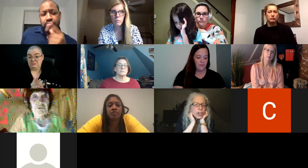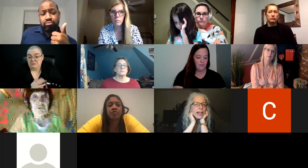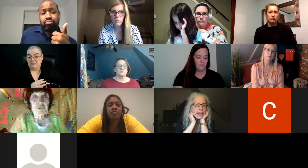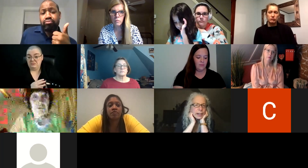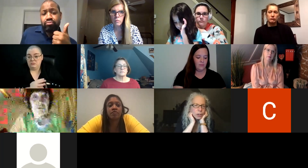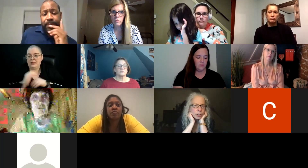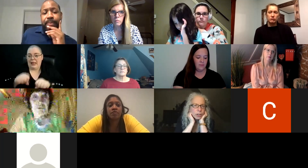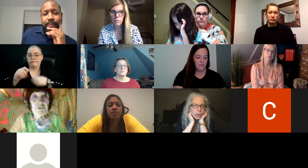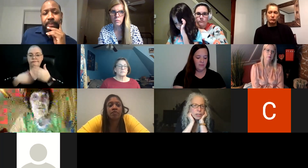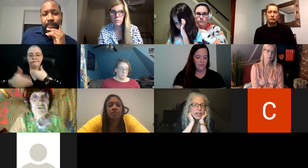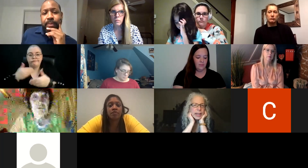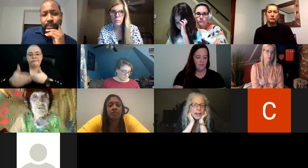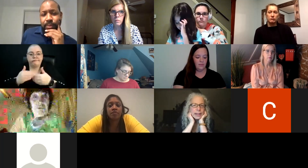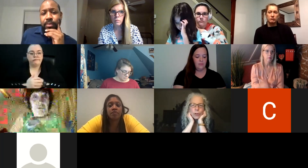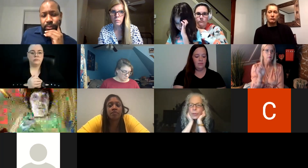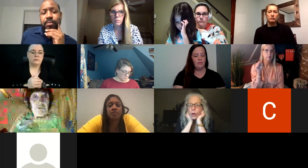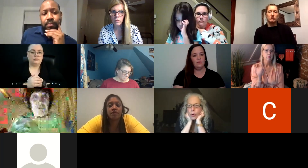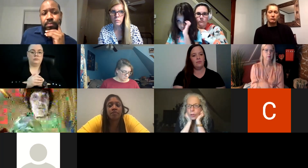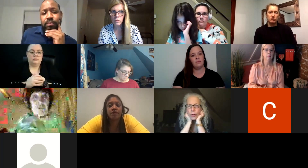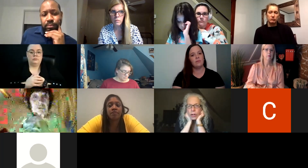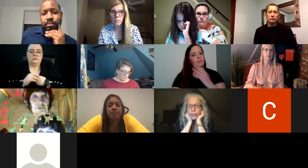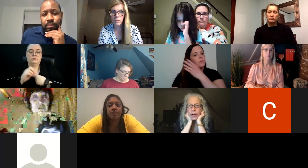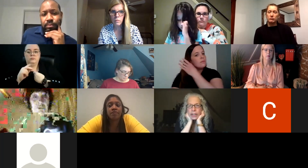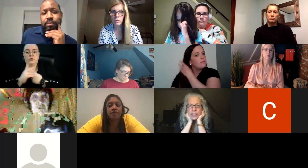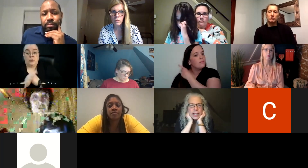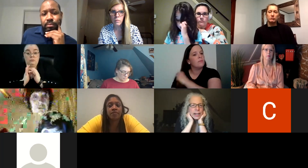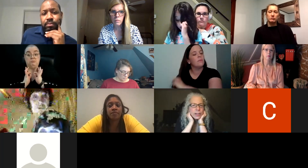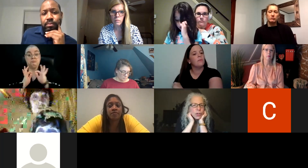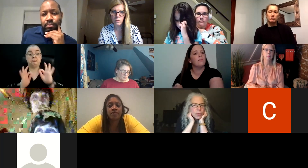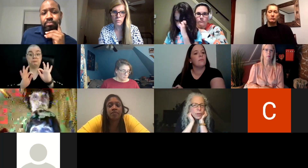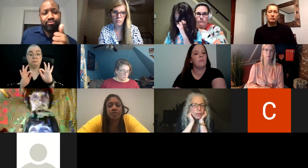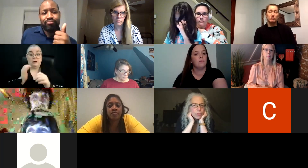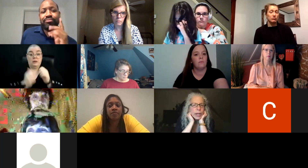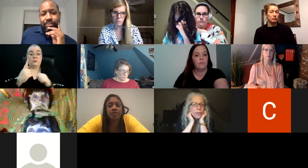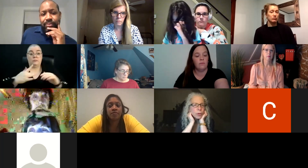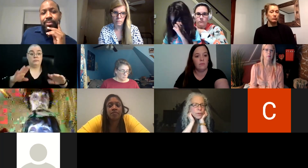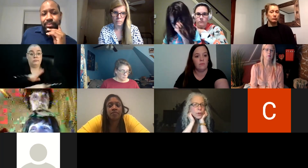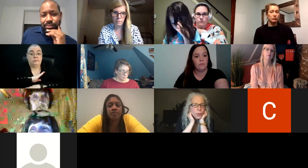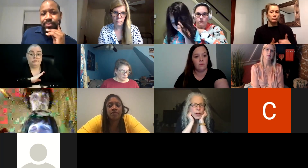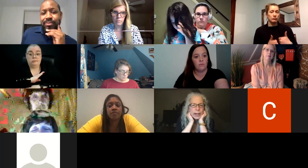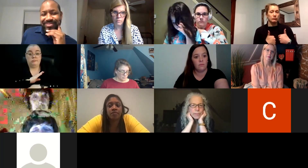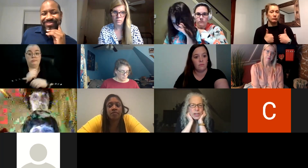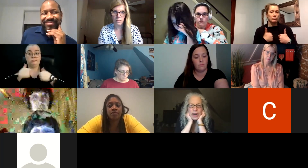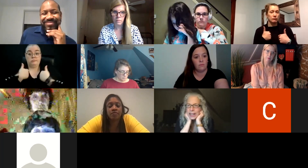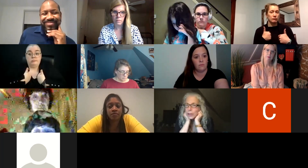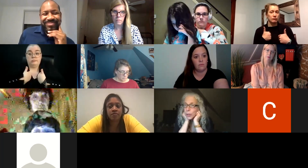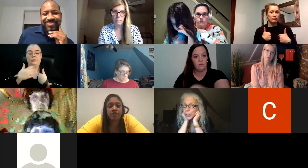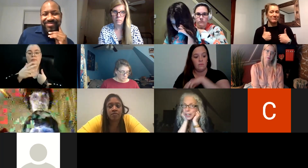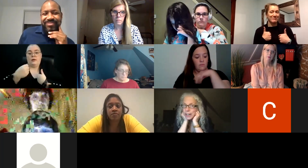that later, send that on later, but don't hold off on sending it so that we have those first three items. I think we're good.